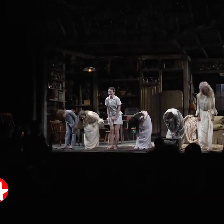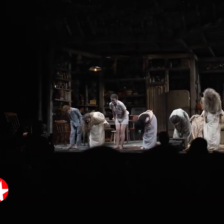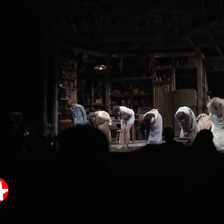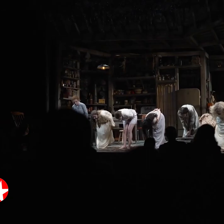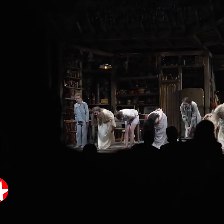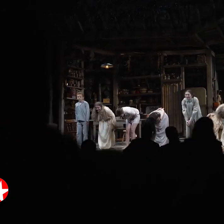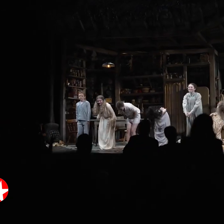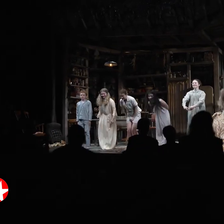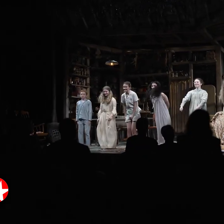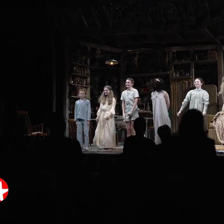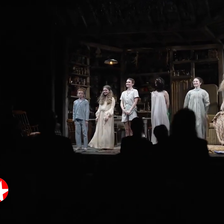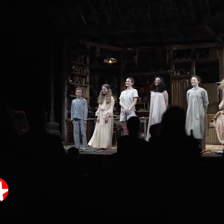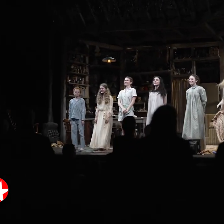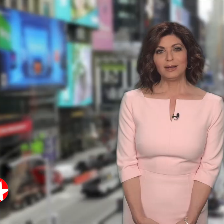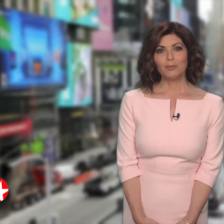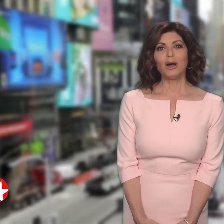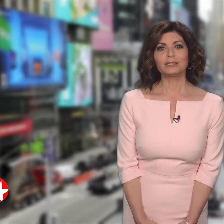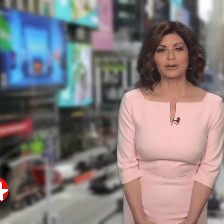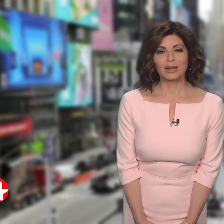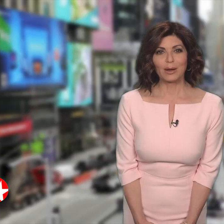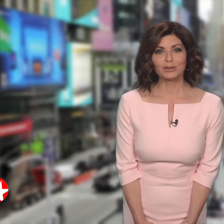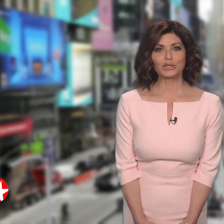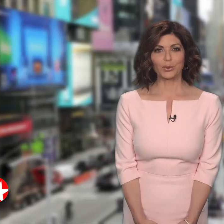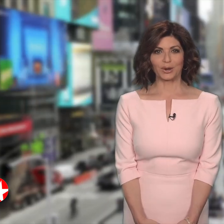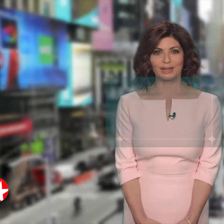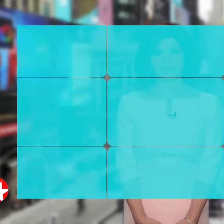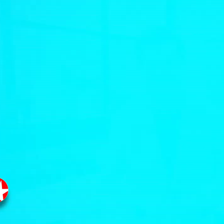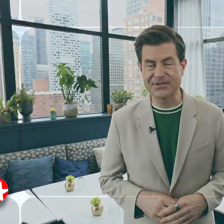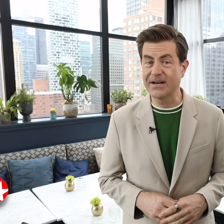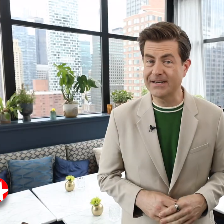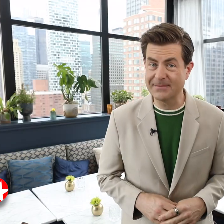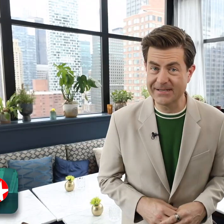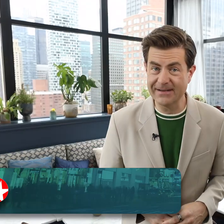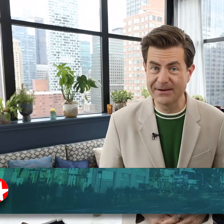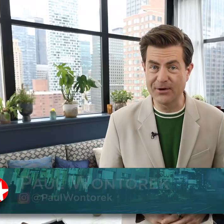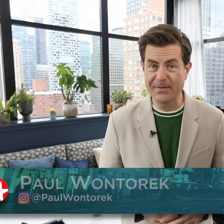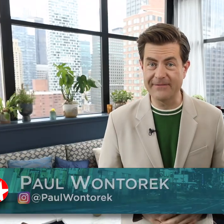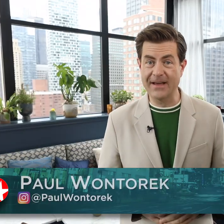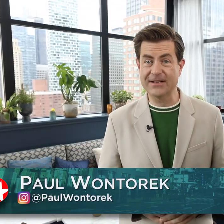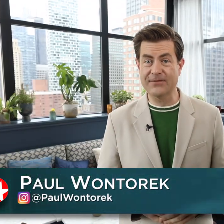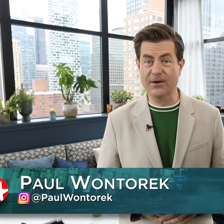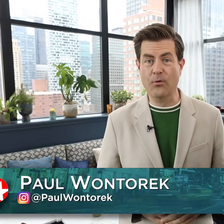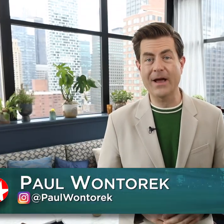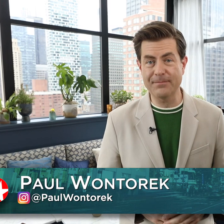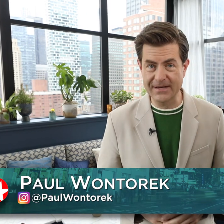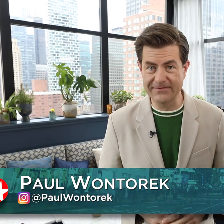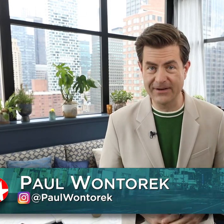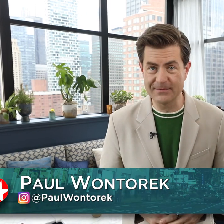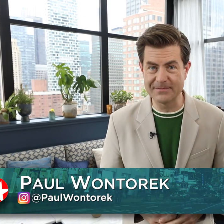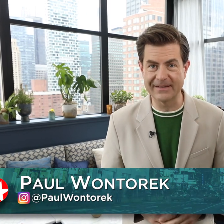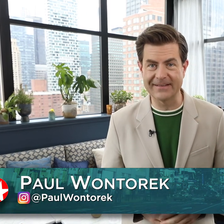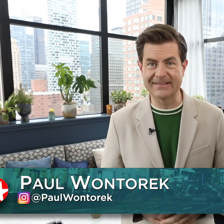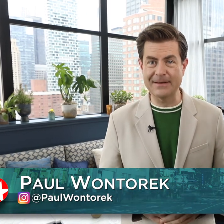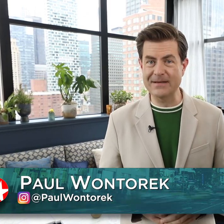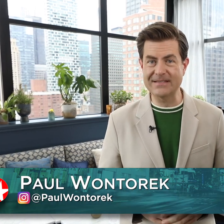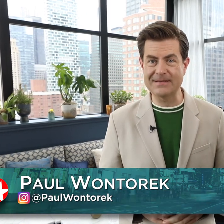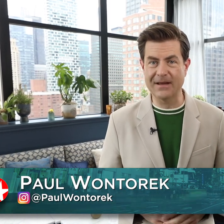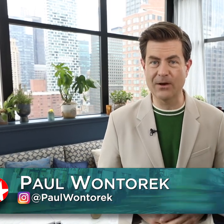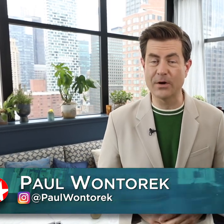got an incredible cast. Paul's here now with a story. That's right, Tamsin. Known by fans for the Quiet Place films, Millicent Simmonds is making what